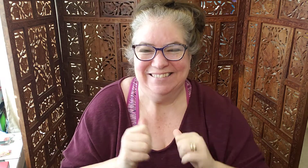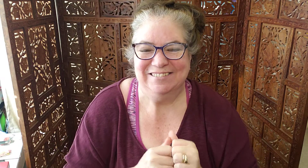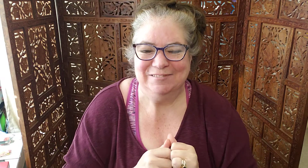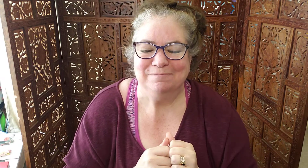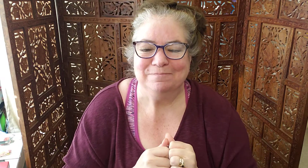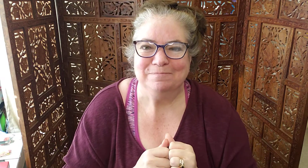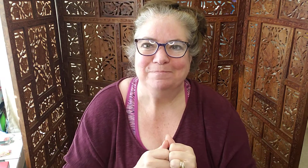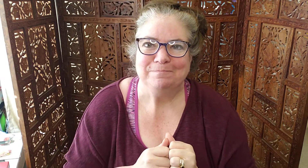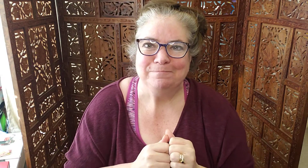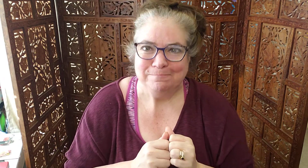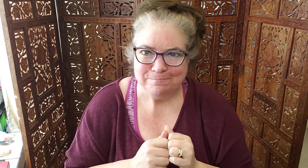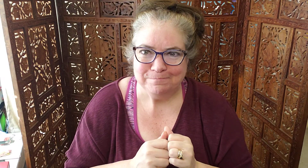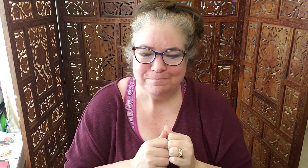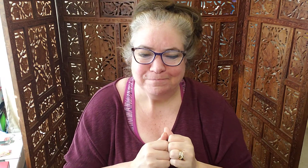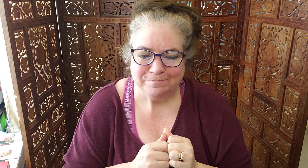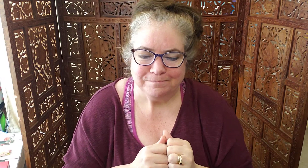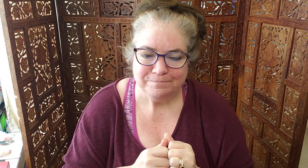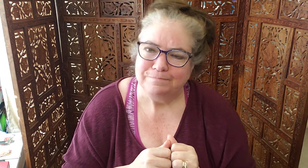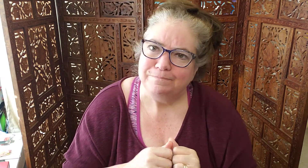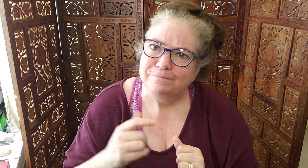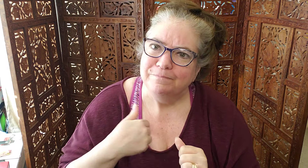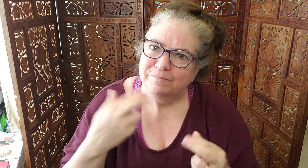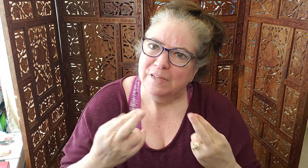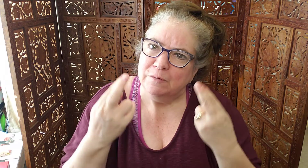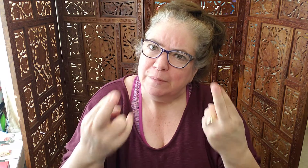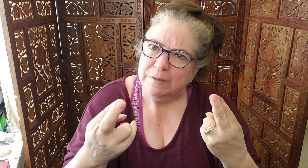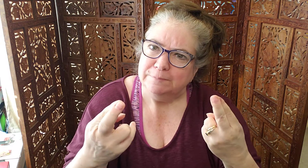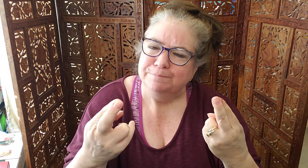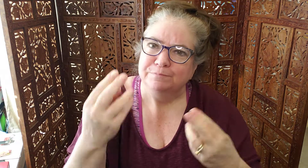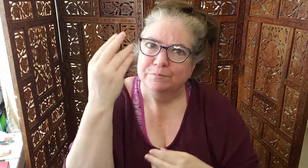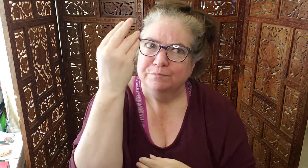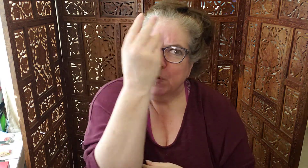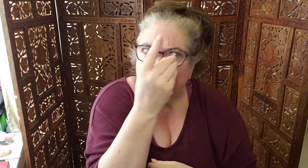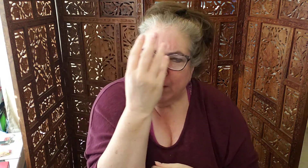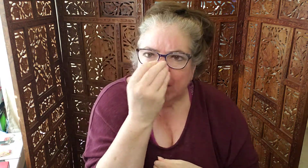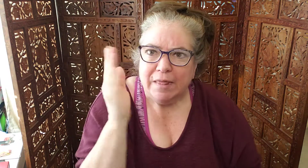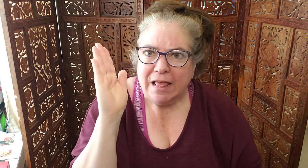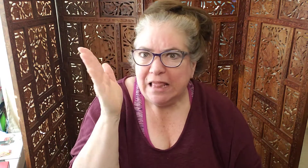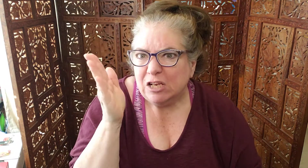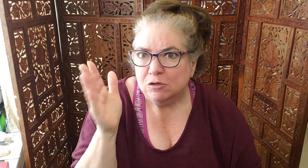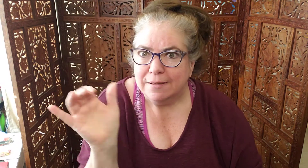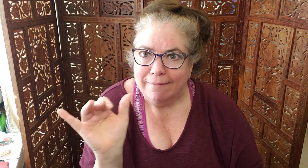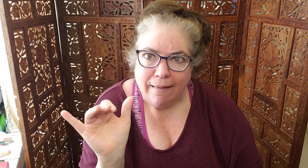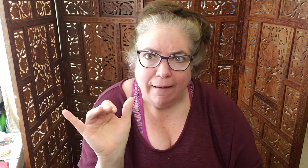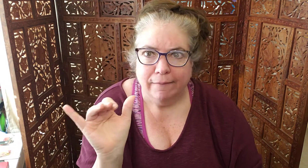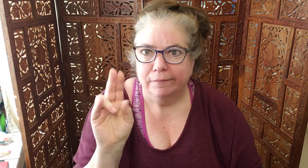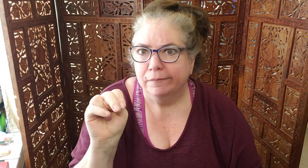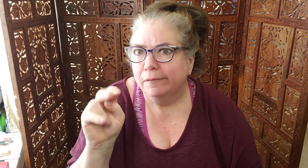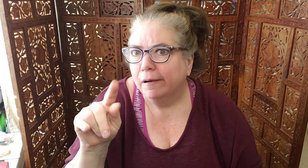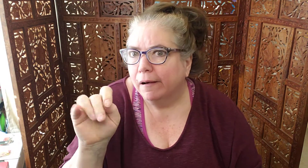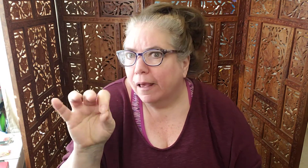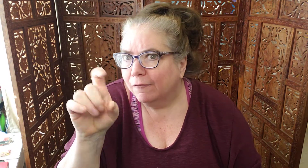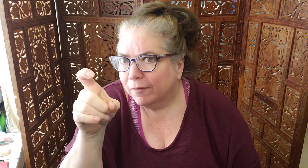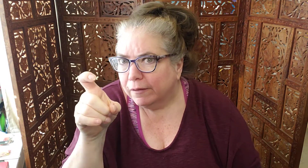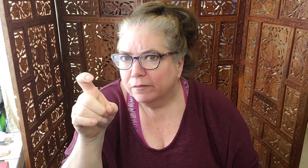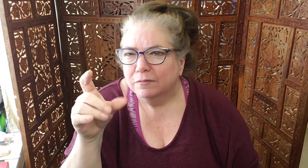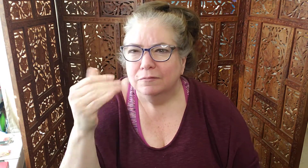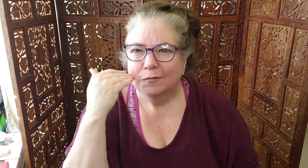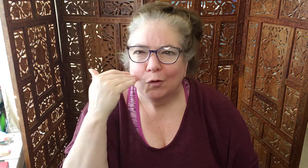Now, I recommend that you think of these lectures kind of like episodic shows, like you would see in